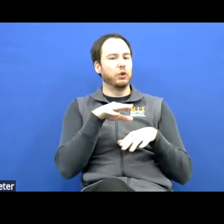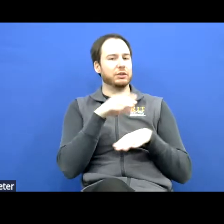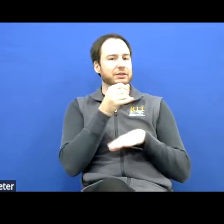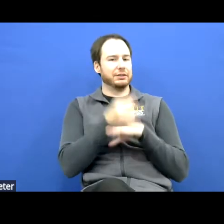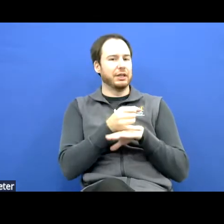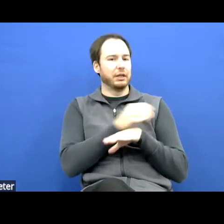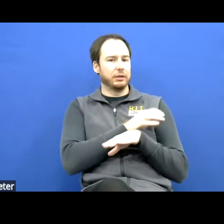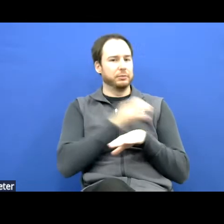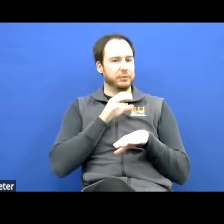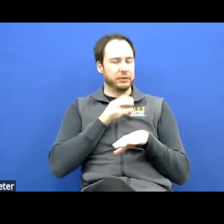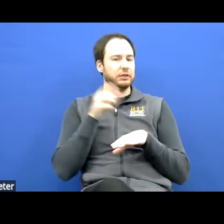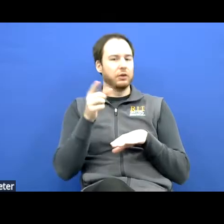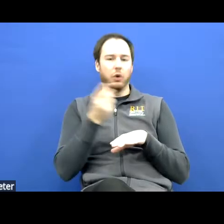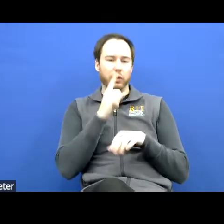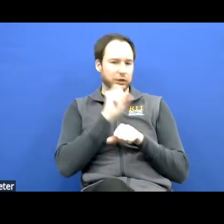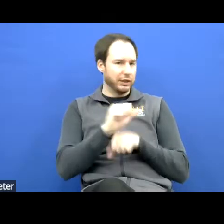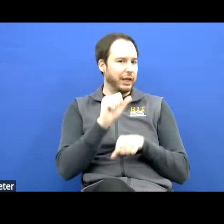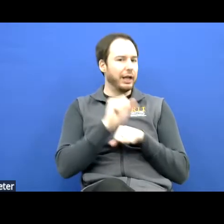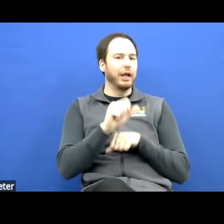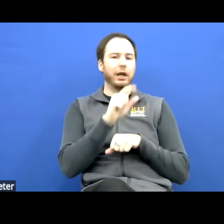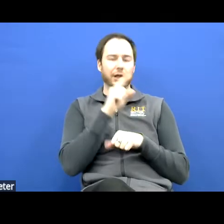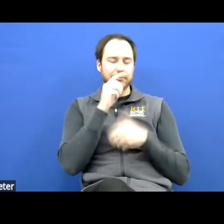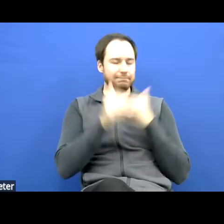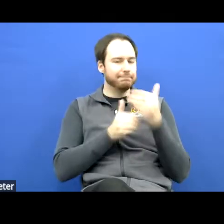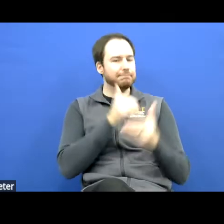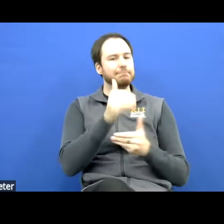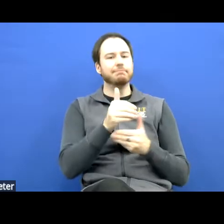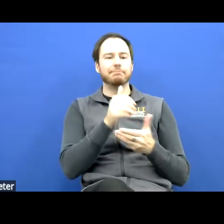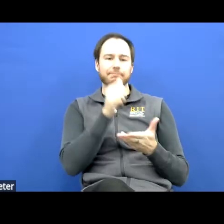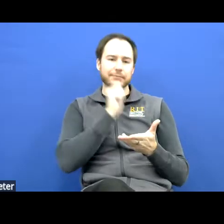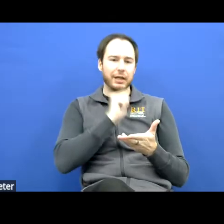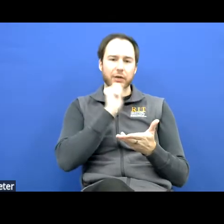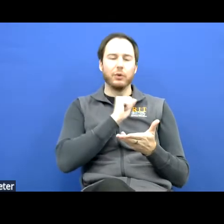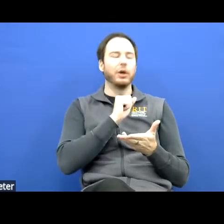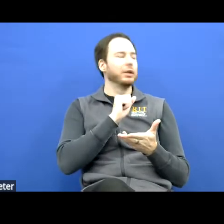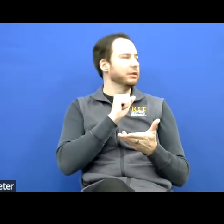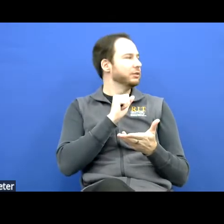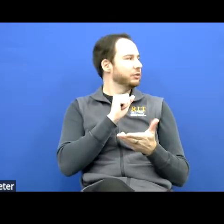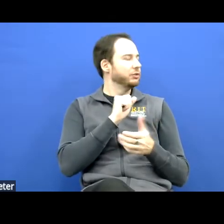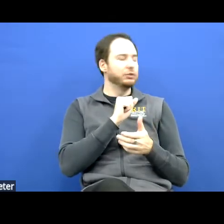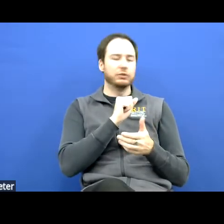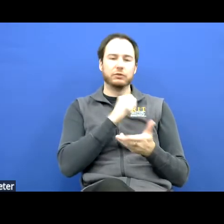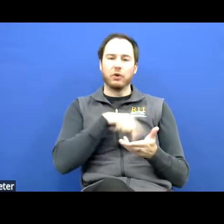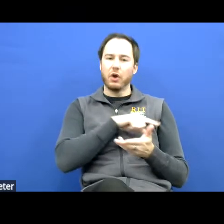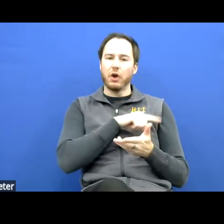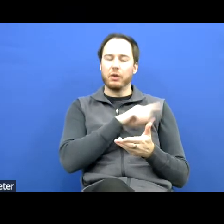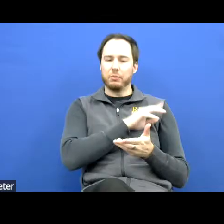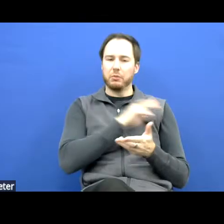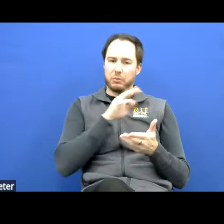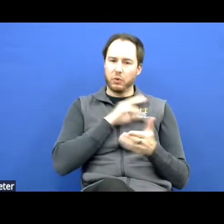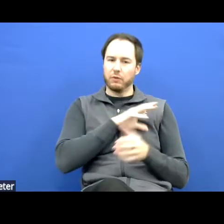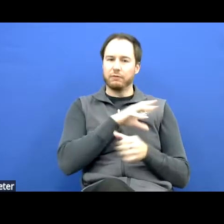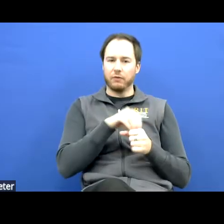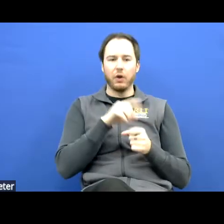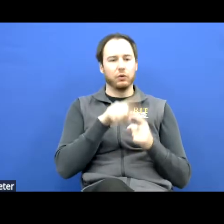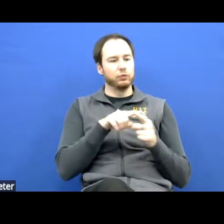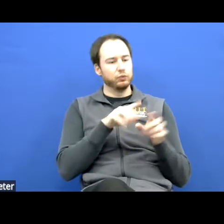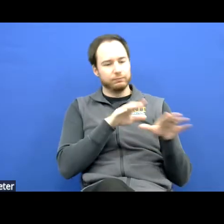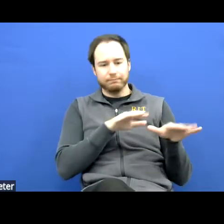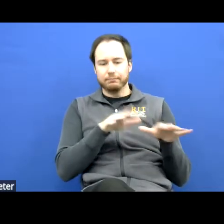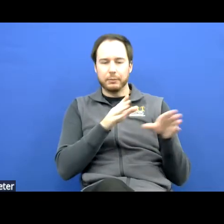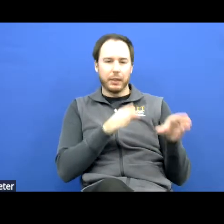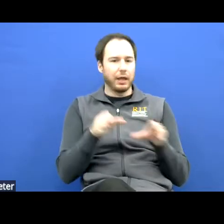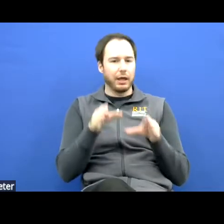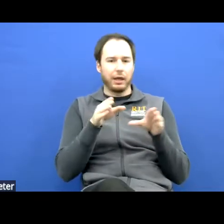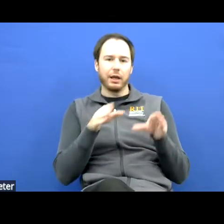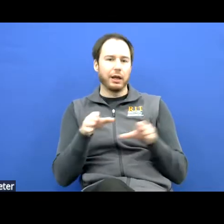for all his dedication and working through and being patient with our board to get stuff